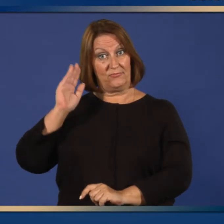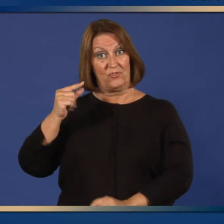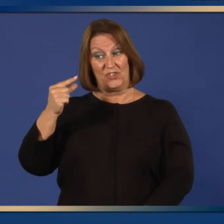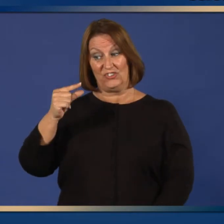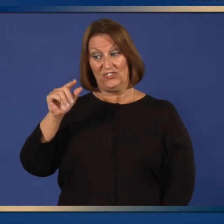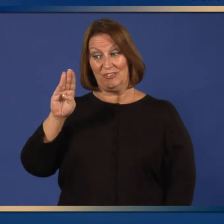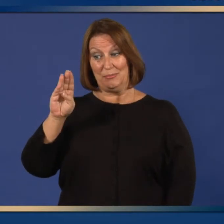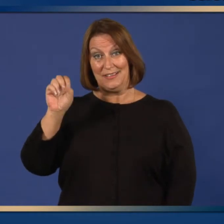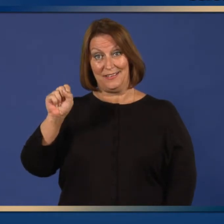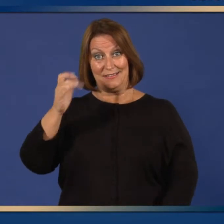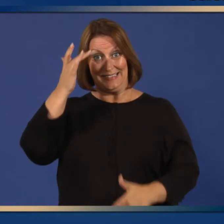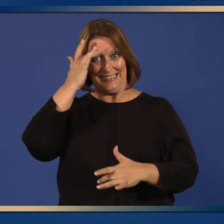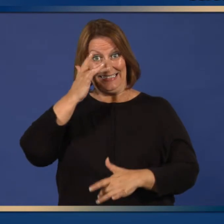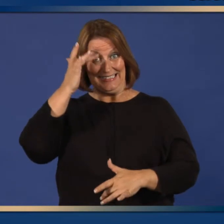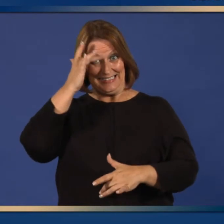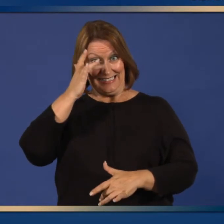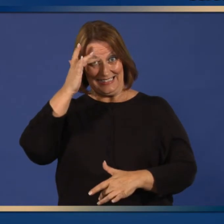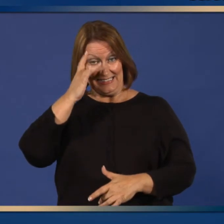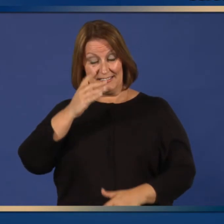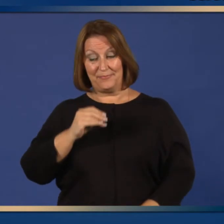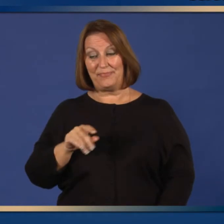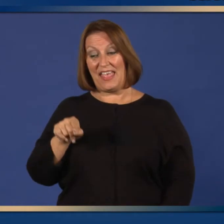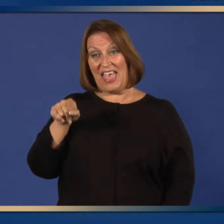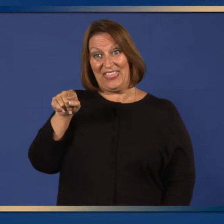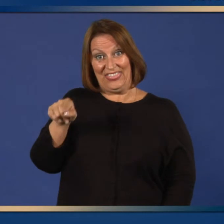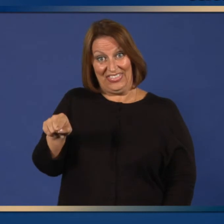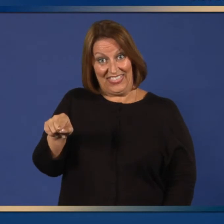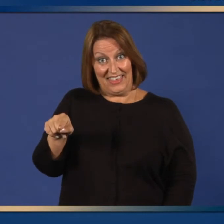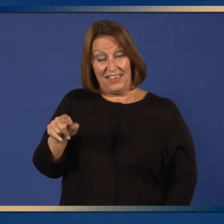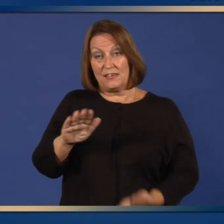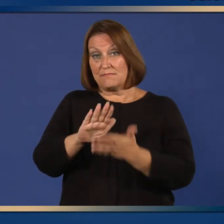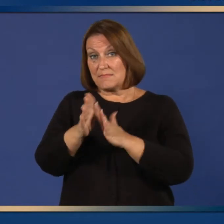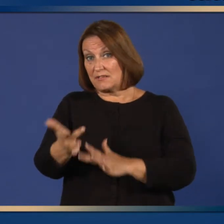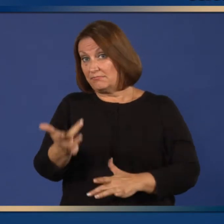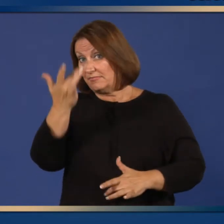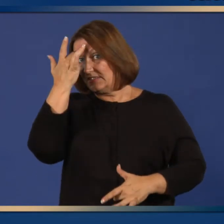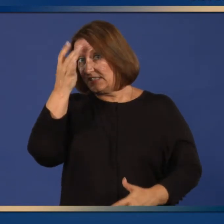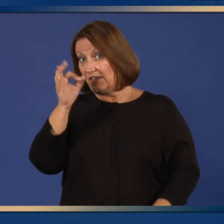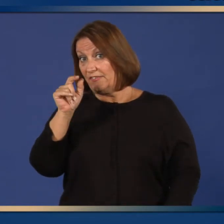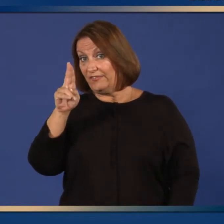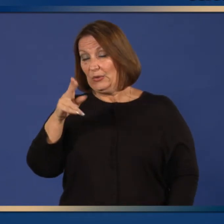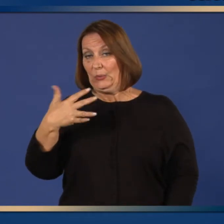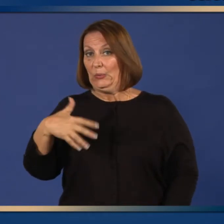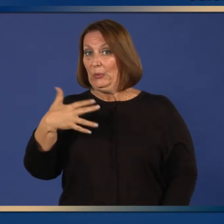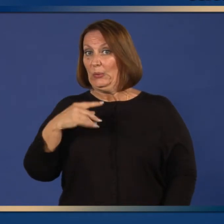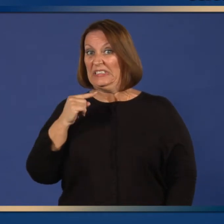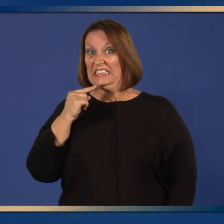persons who have a history of GBS and who are at high risk for severe